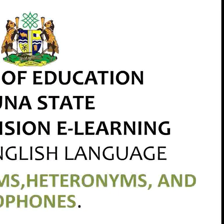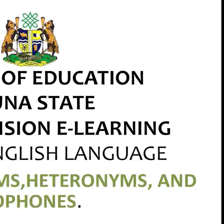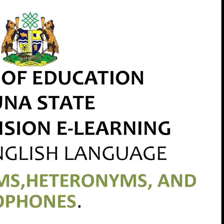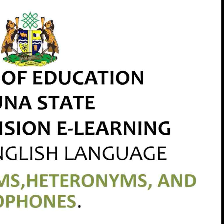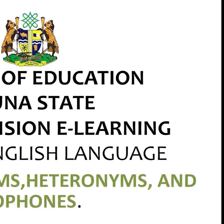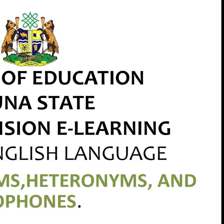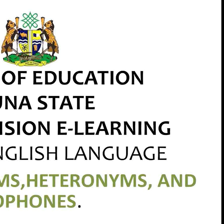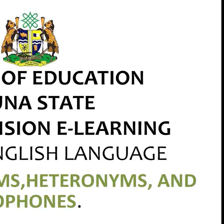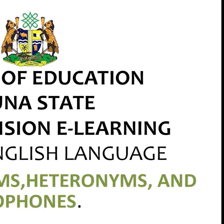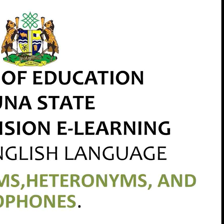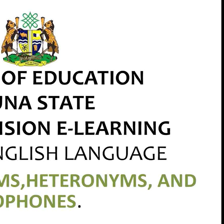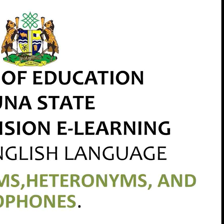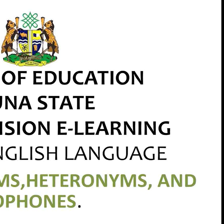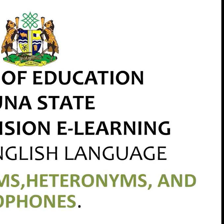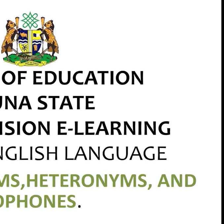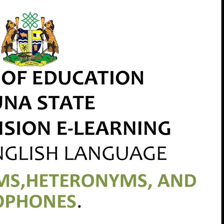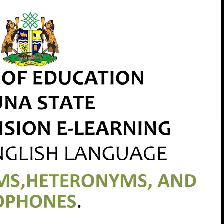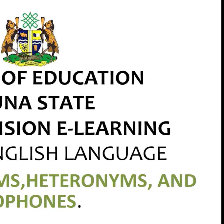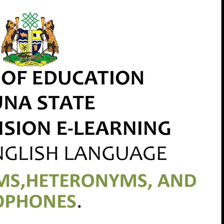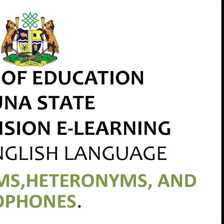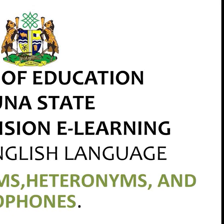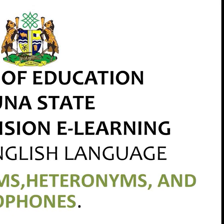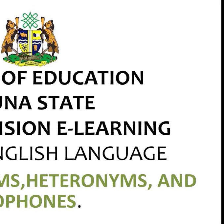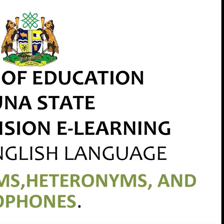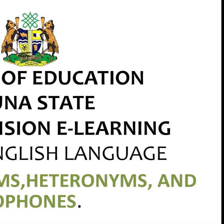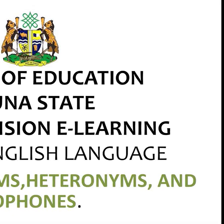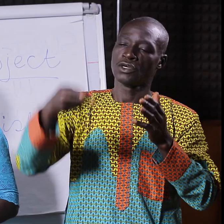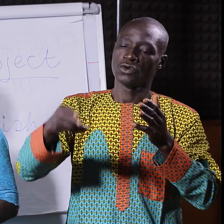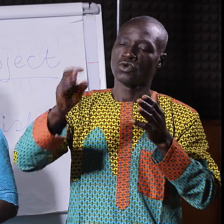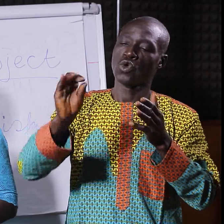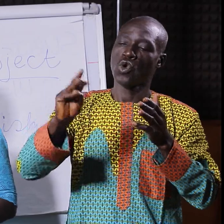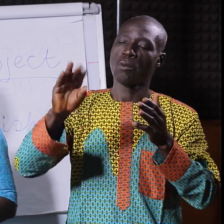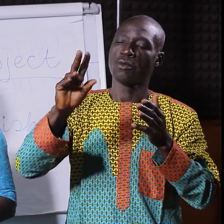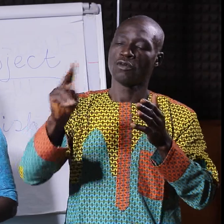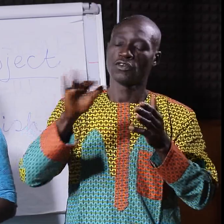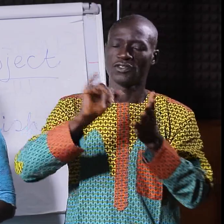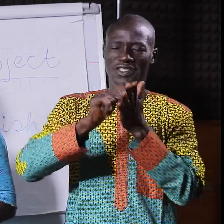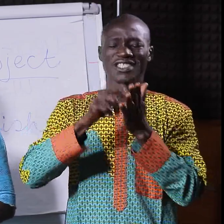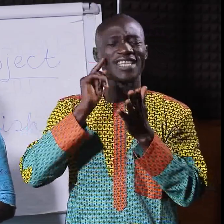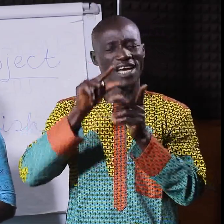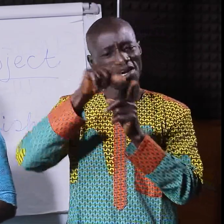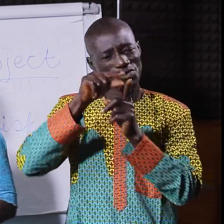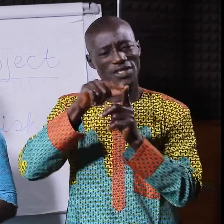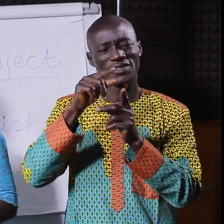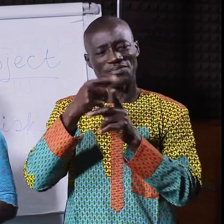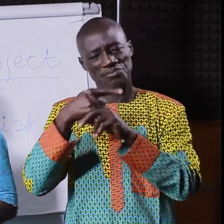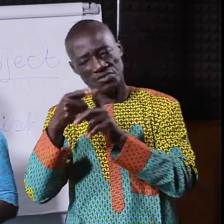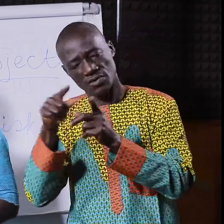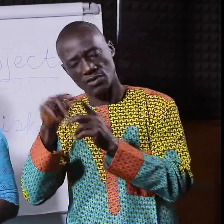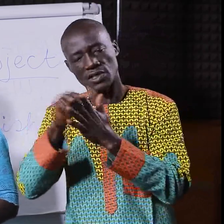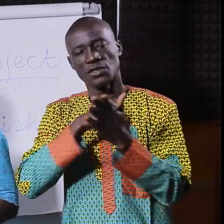homonyms, heteronyms, and homophones. These are categories of words that we